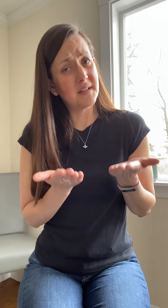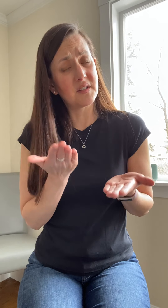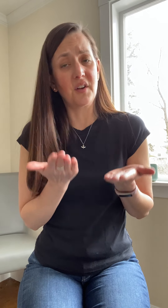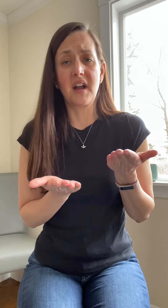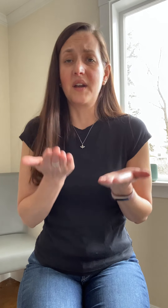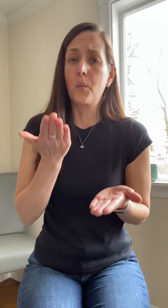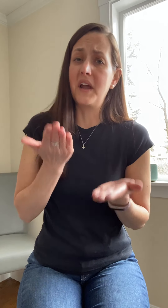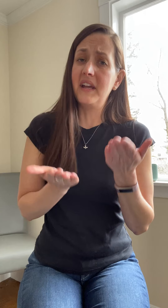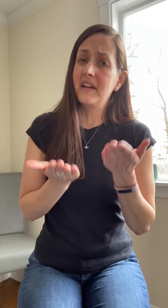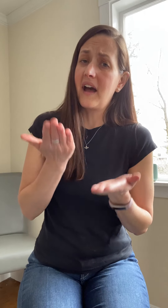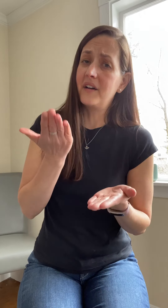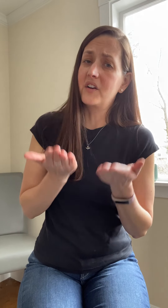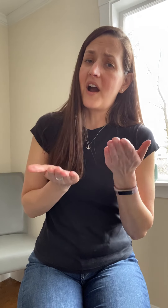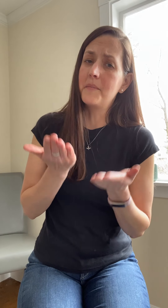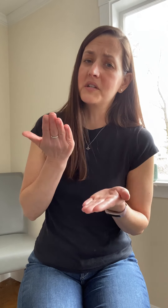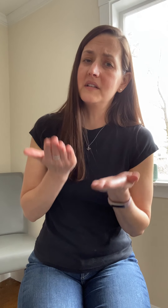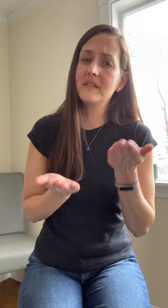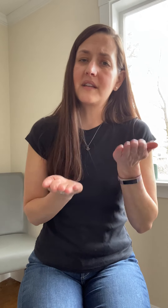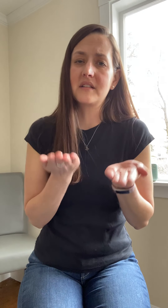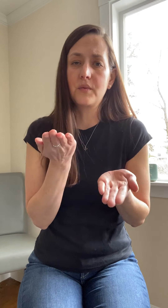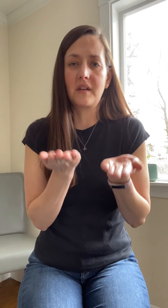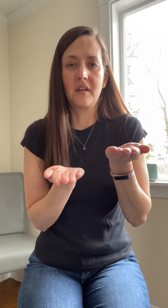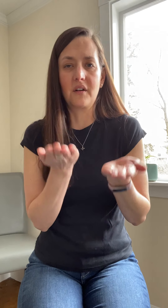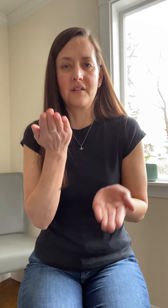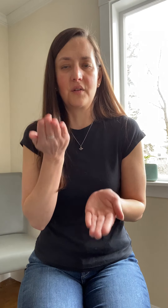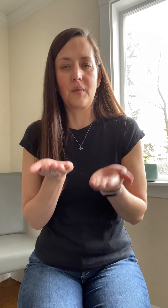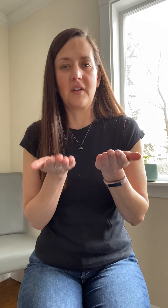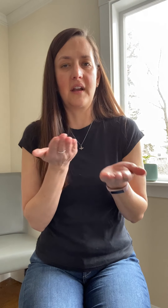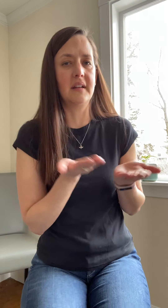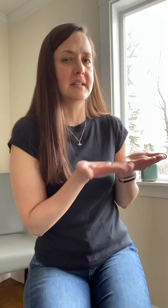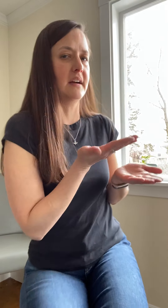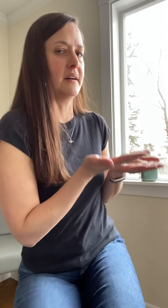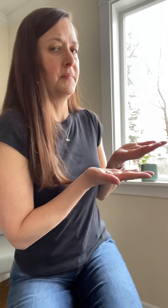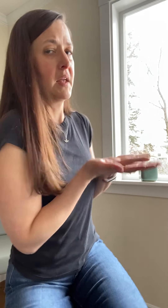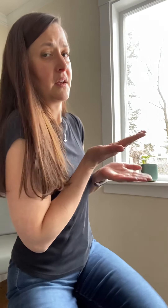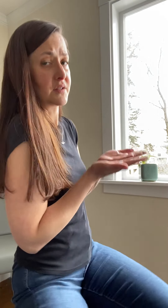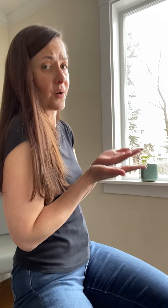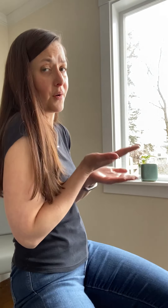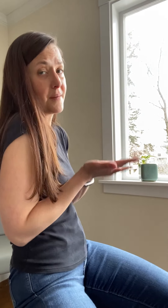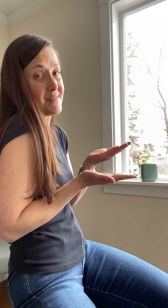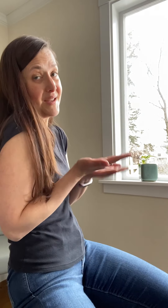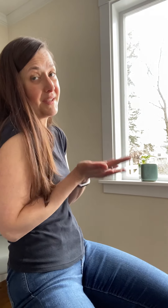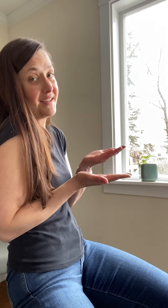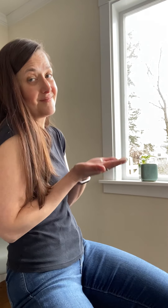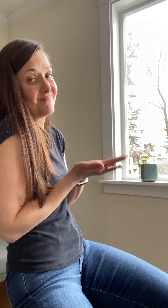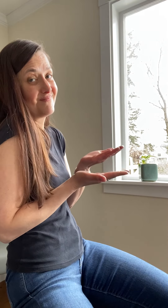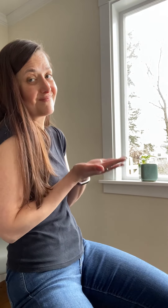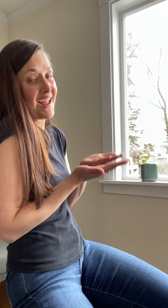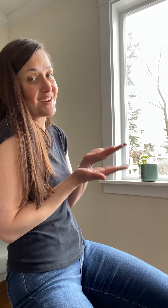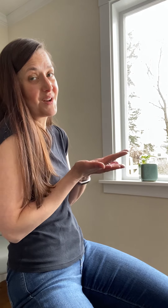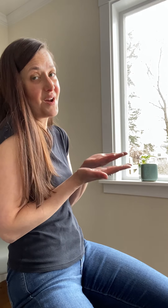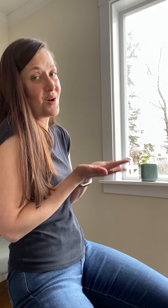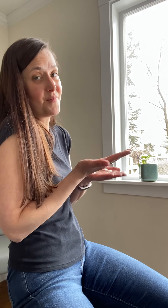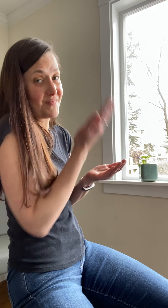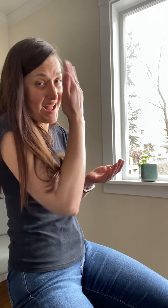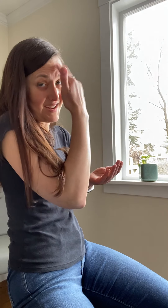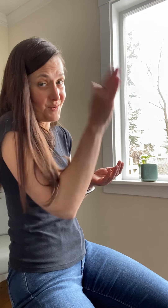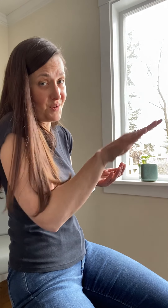So you're kind of weighing out your options. That's what you're doing with your hands here. So maybe, I don't know, I don't